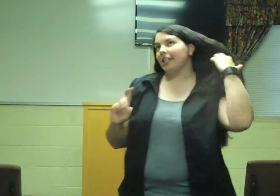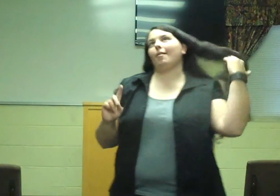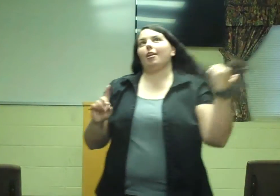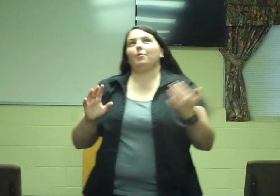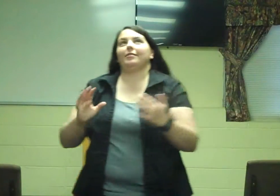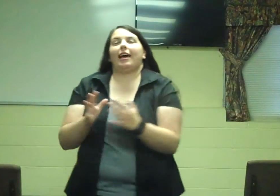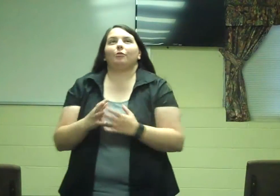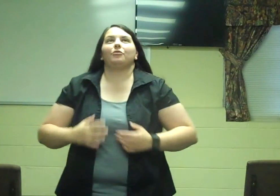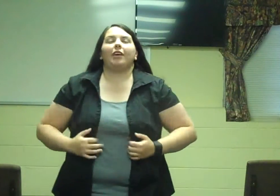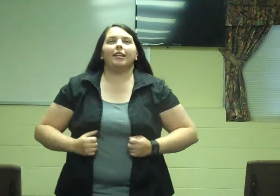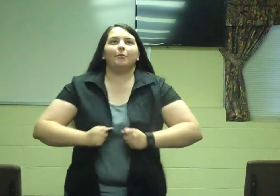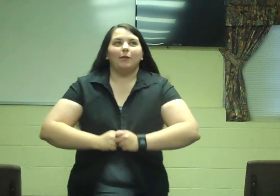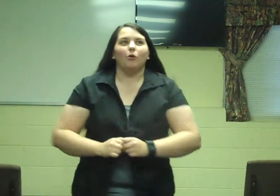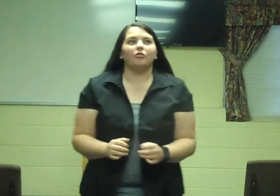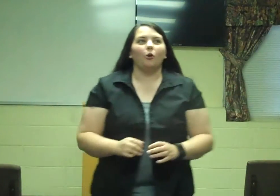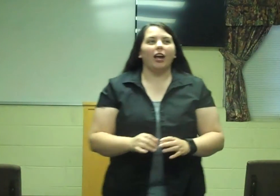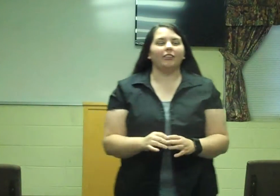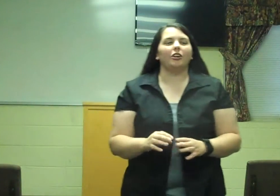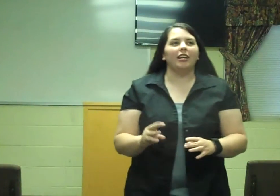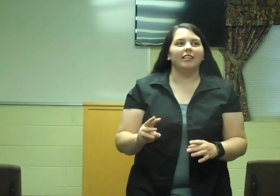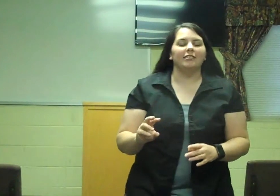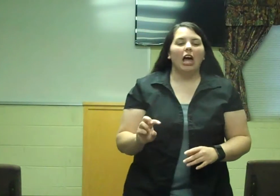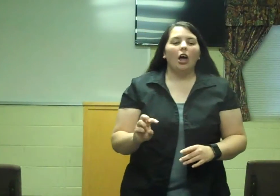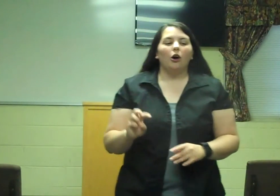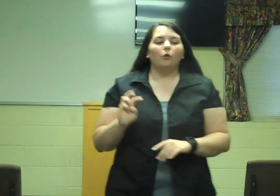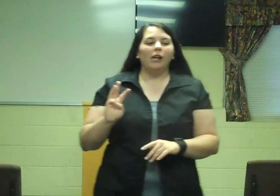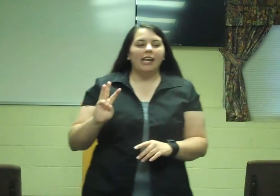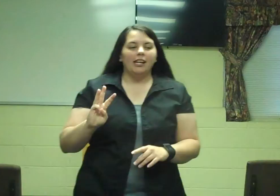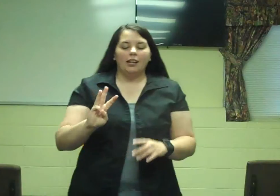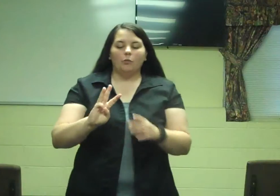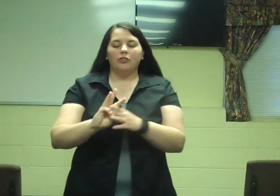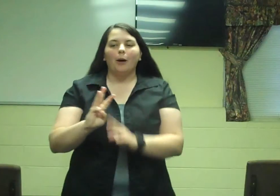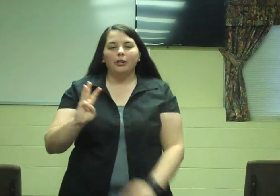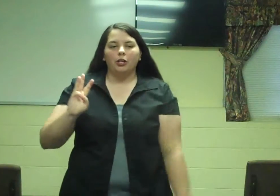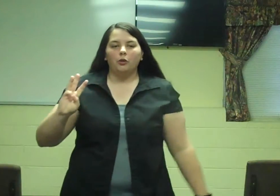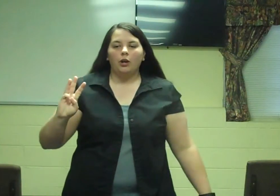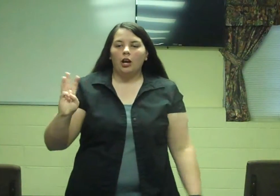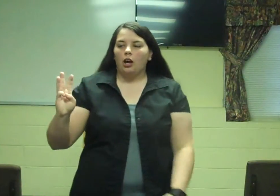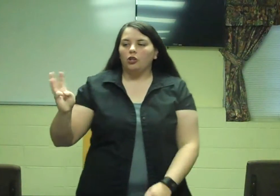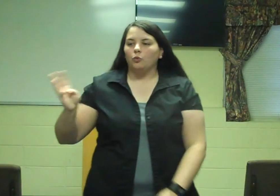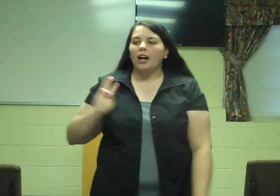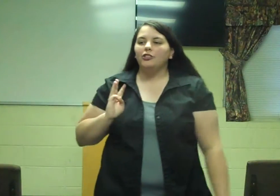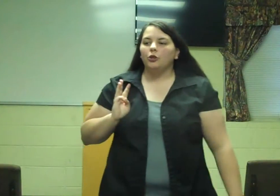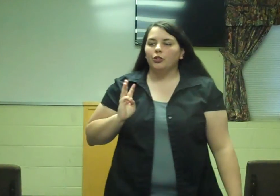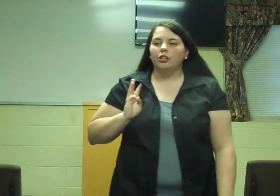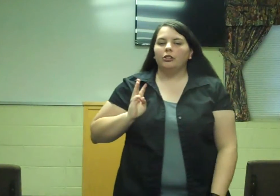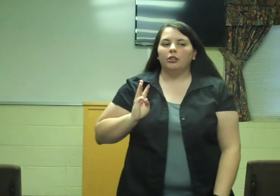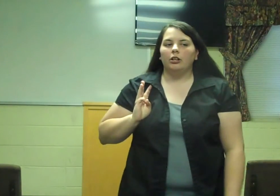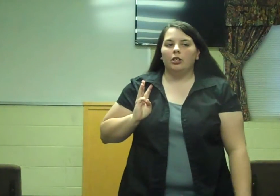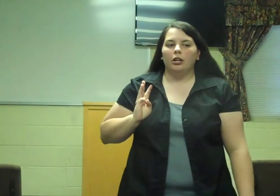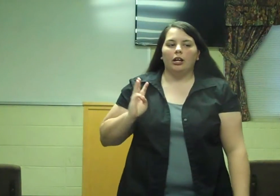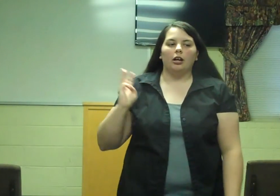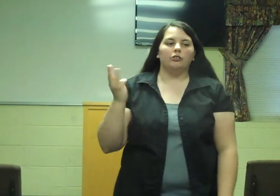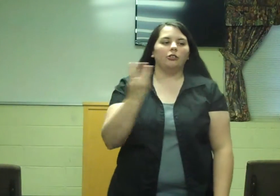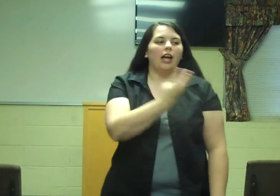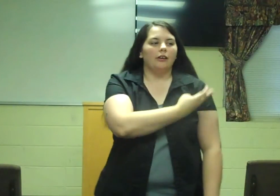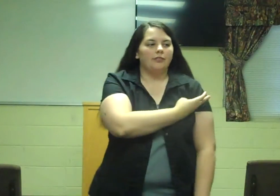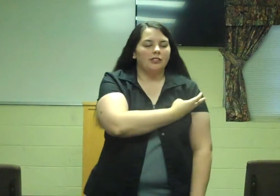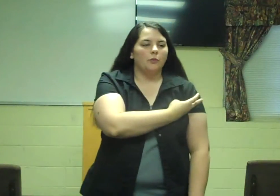think about it because I don't sign them anymore. So, there is we with W, your right shoulder to your left, that's